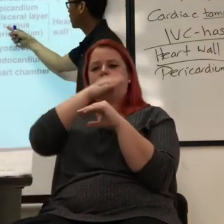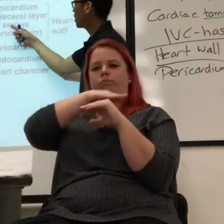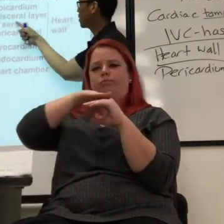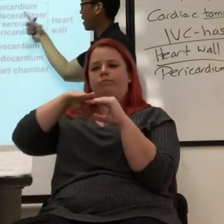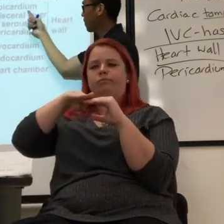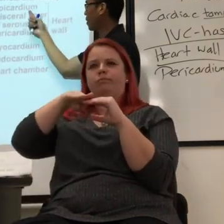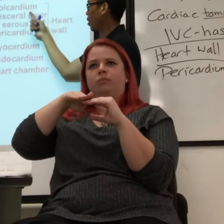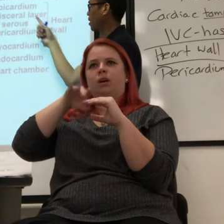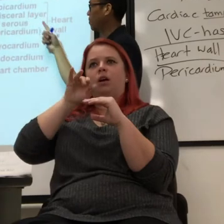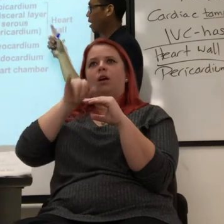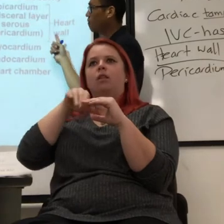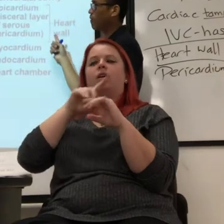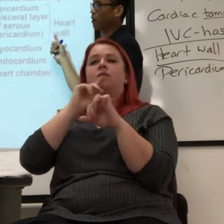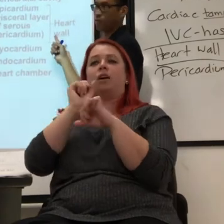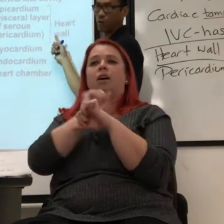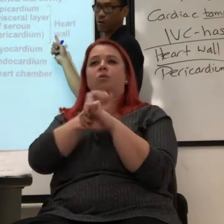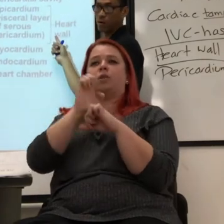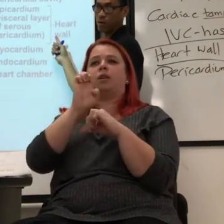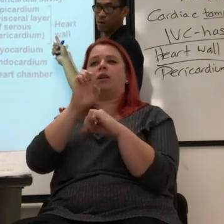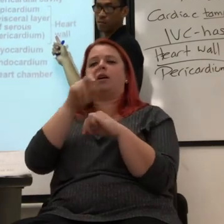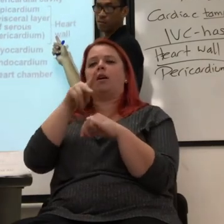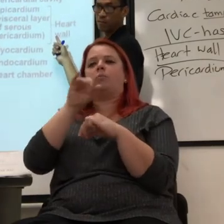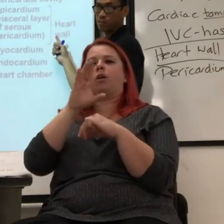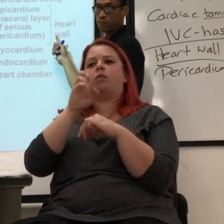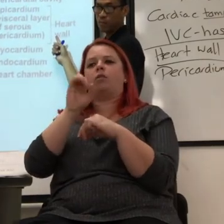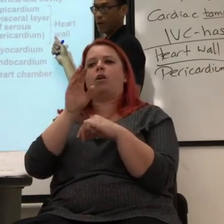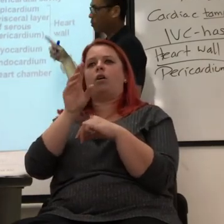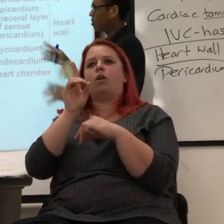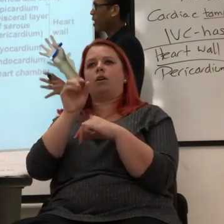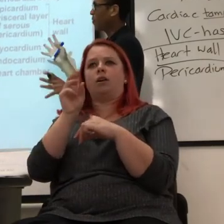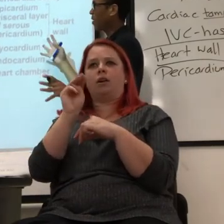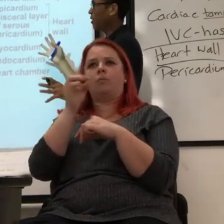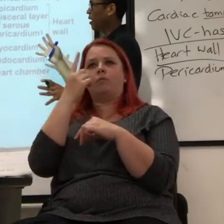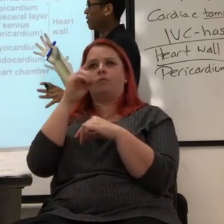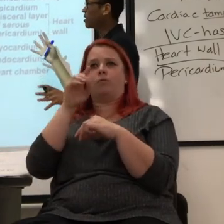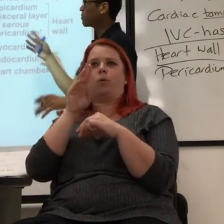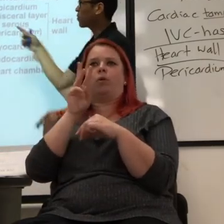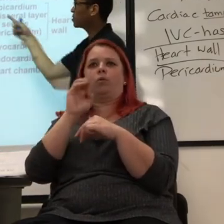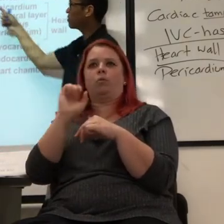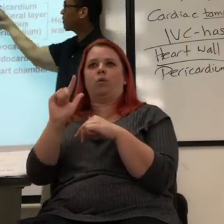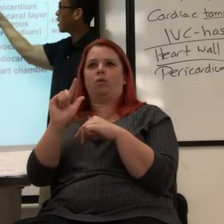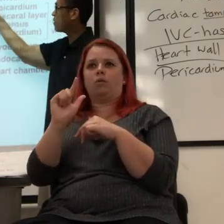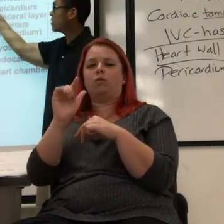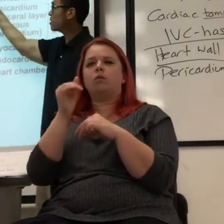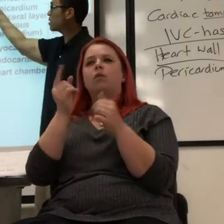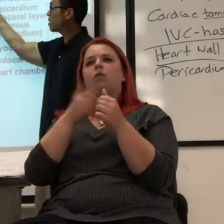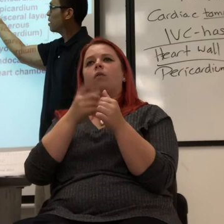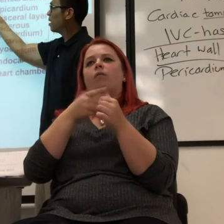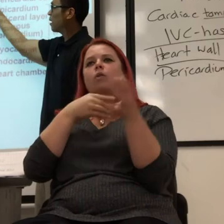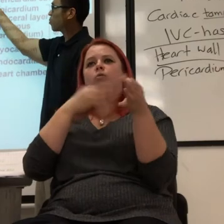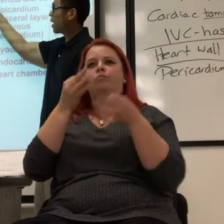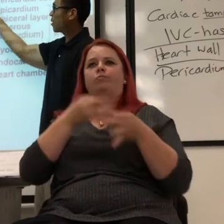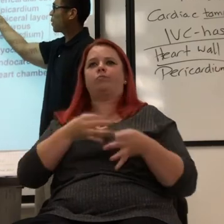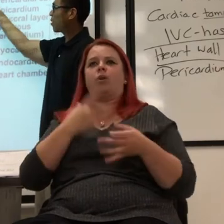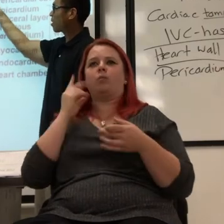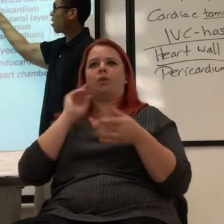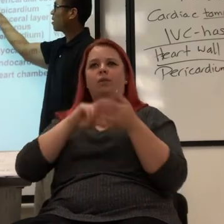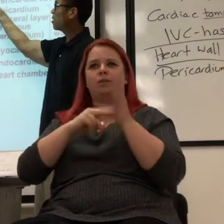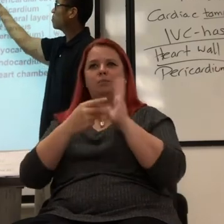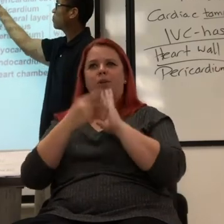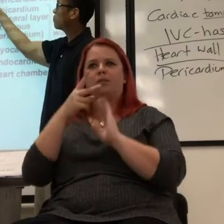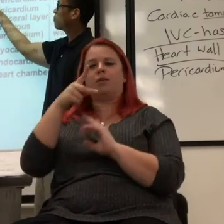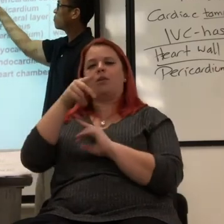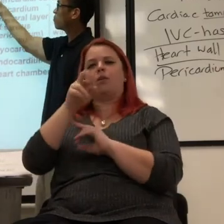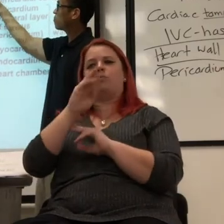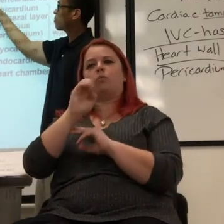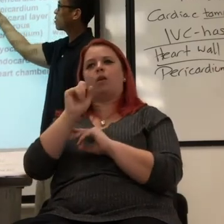actually going to be the epicardium of the heart wall. I haven't run out there yet. Let's first define this as parietal